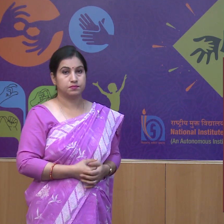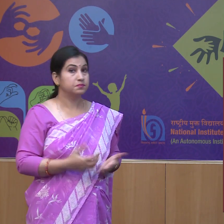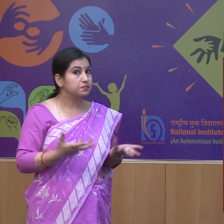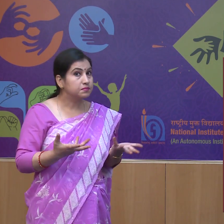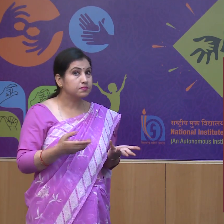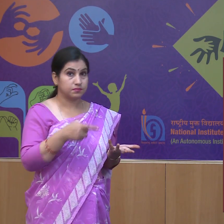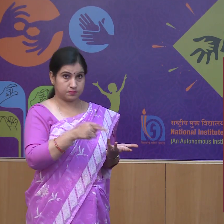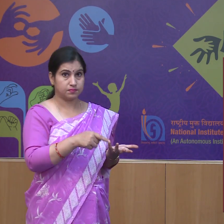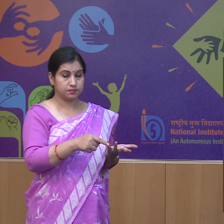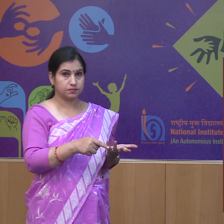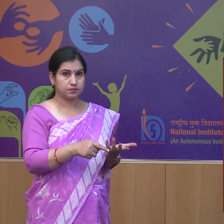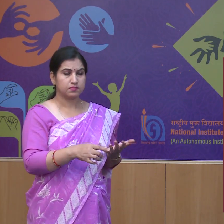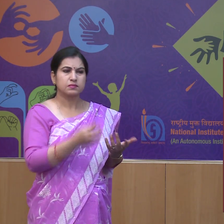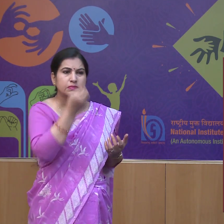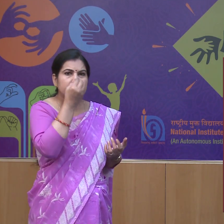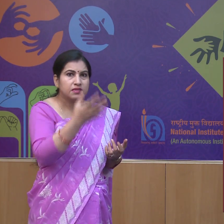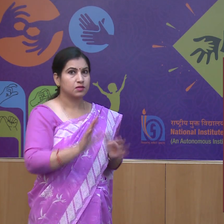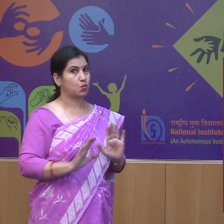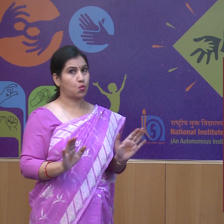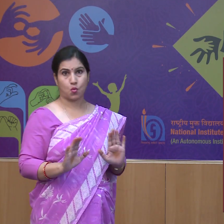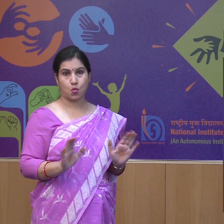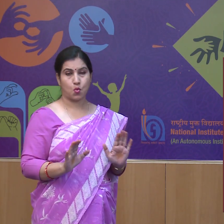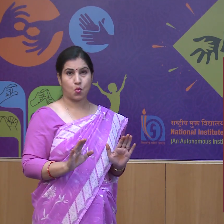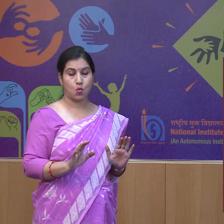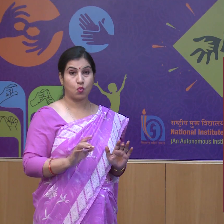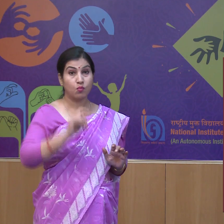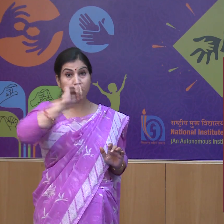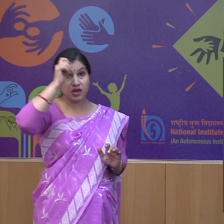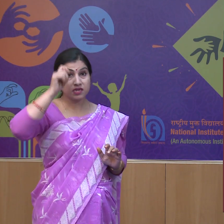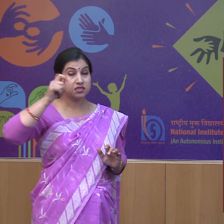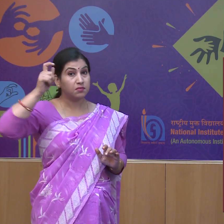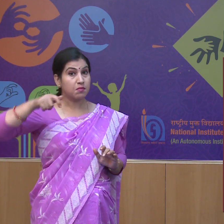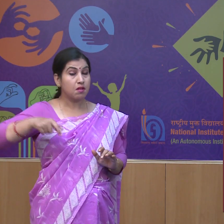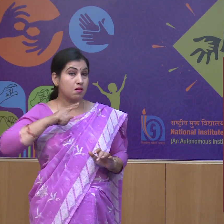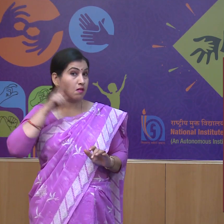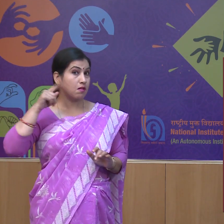However, it was not easy for the Englishmen